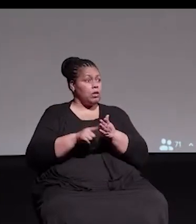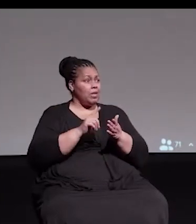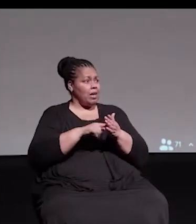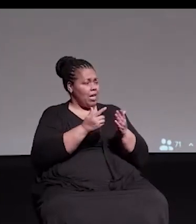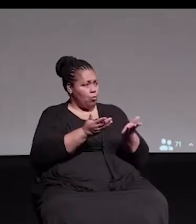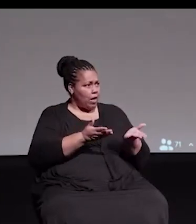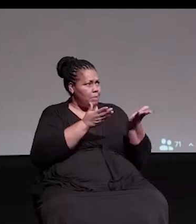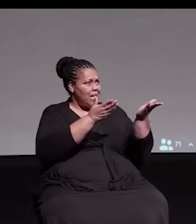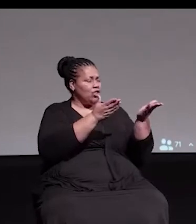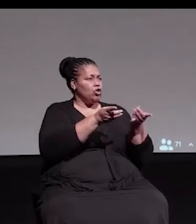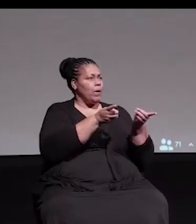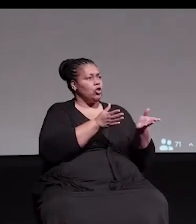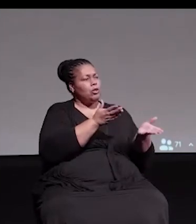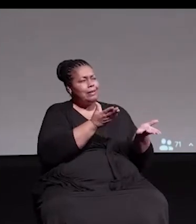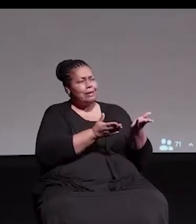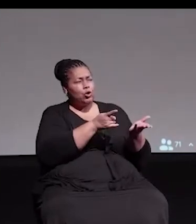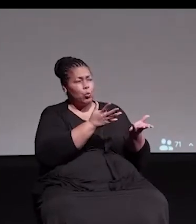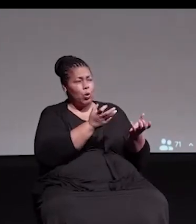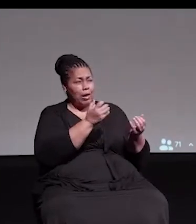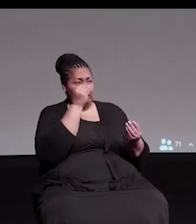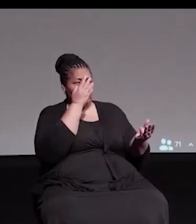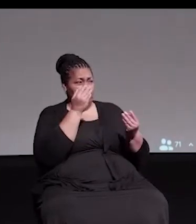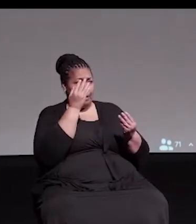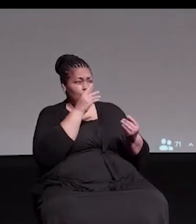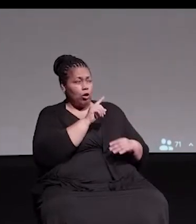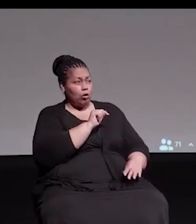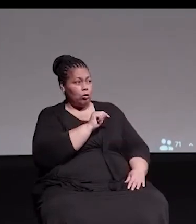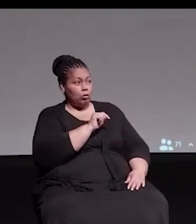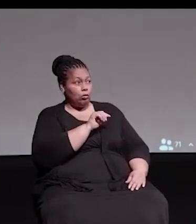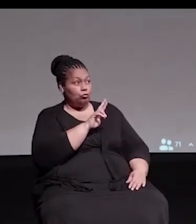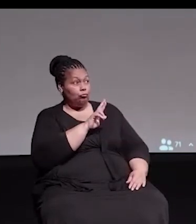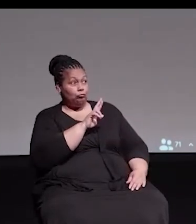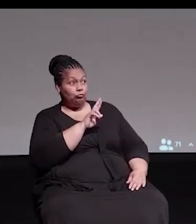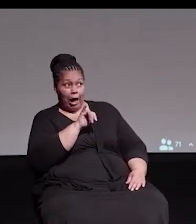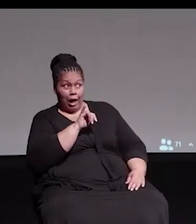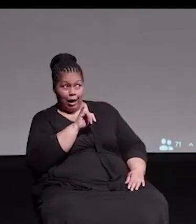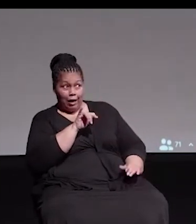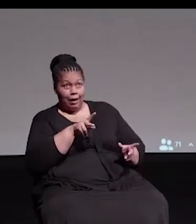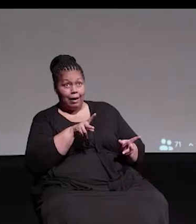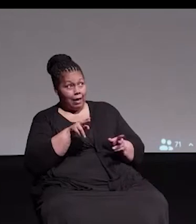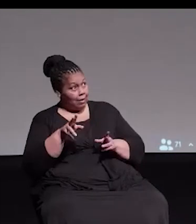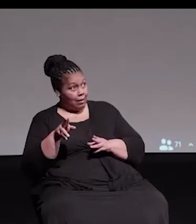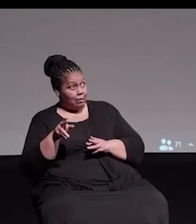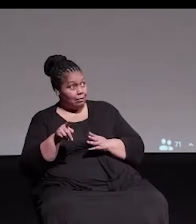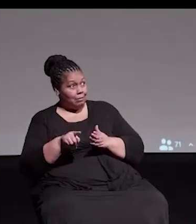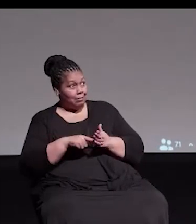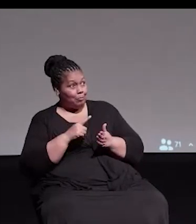to my directors that they might want to think about trying editing sometime. So You want to get in